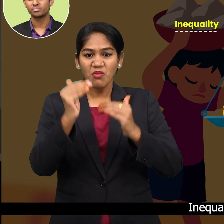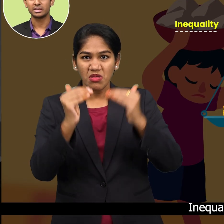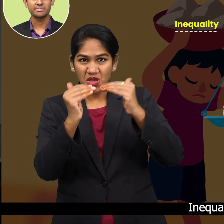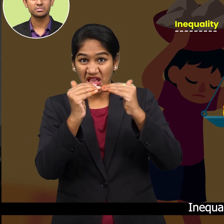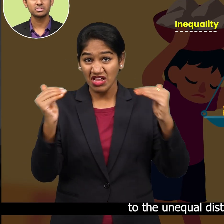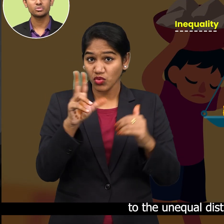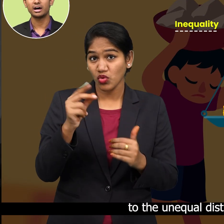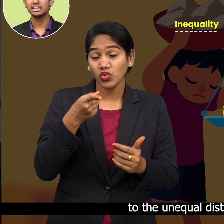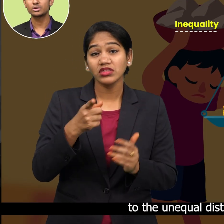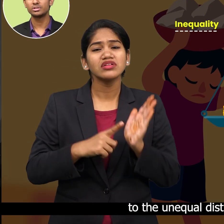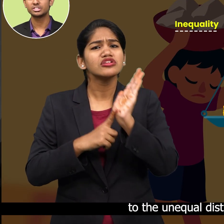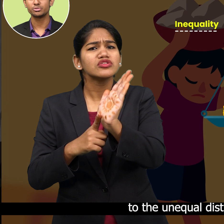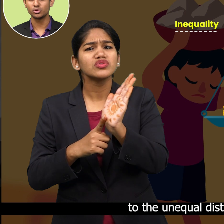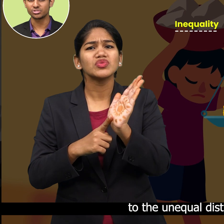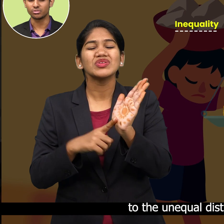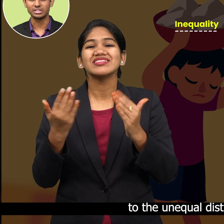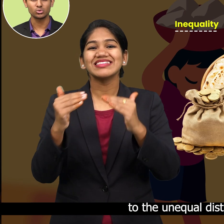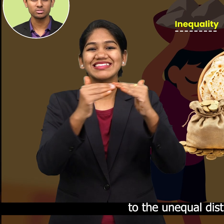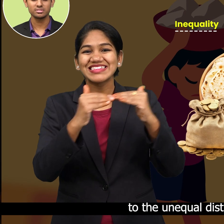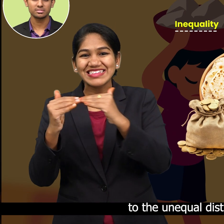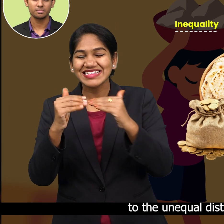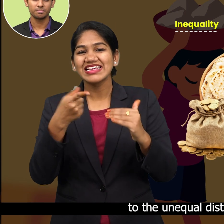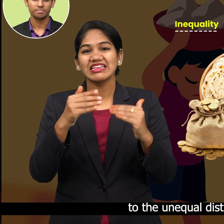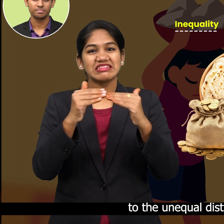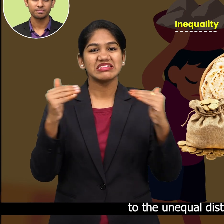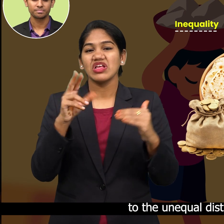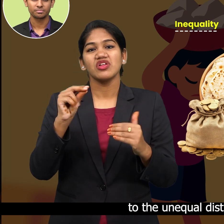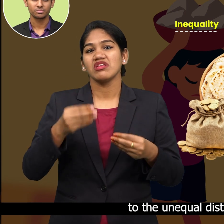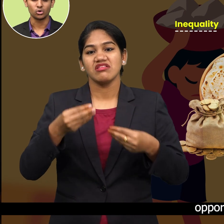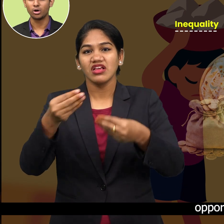Inequality refers to the unequal distribution of resources,